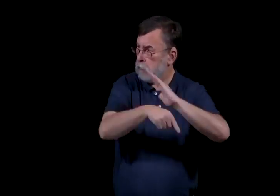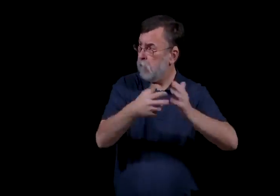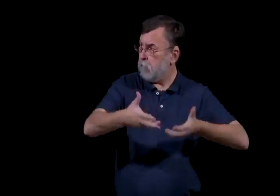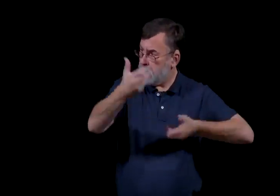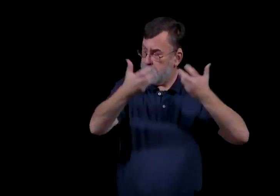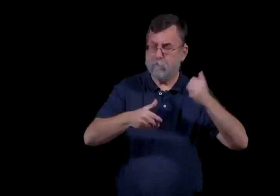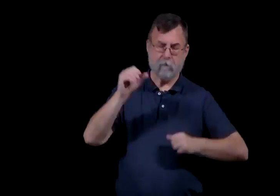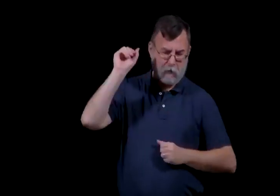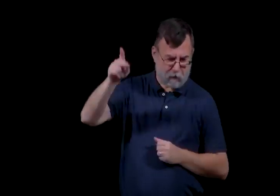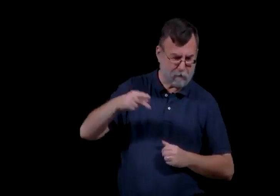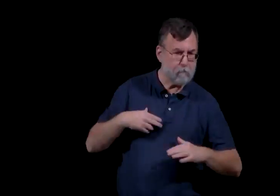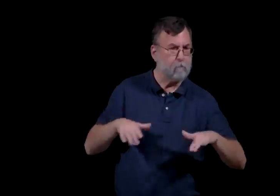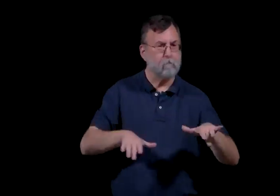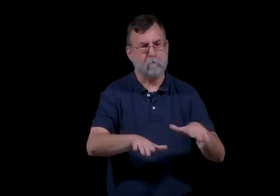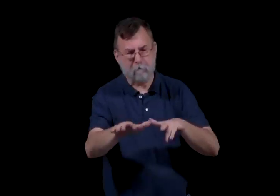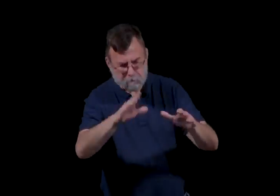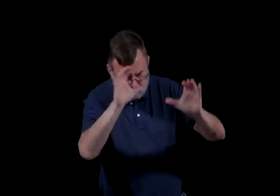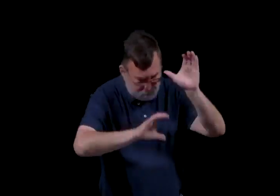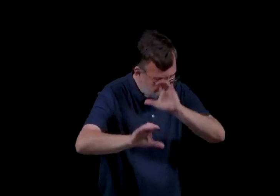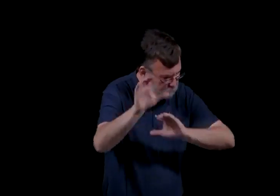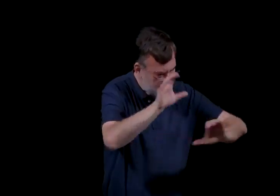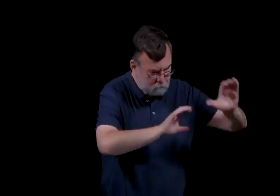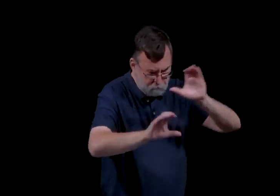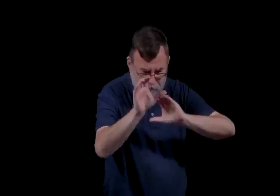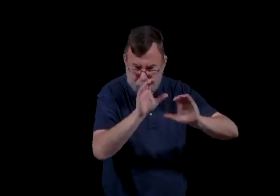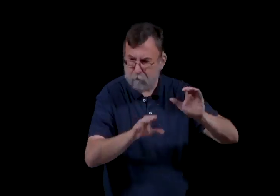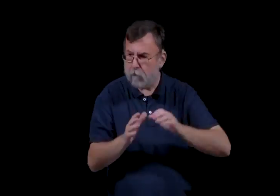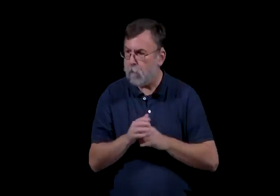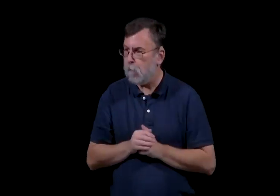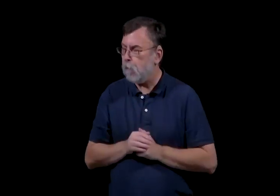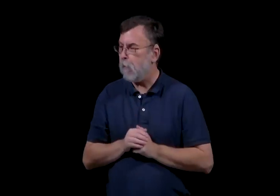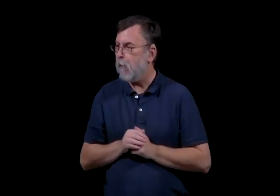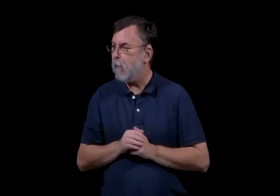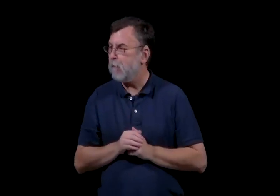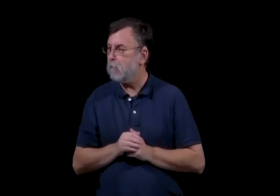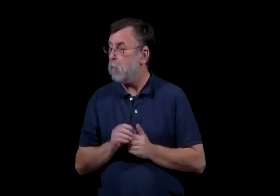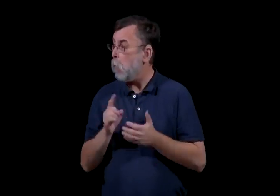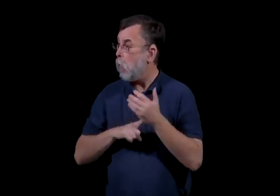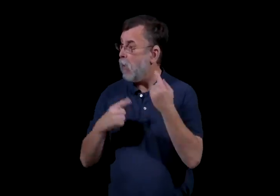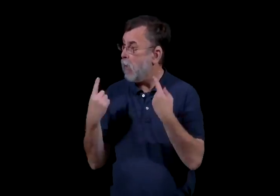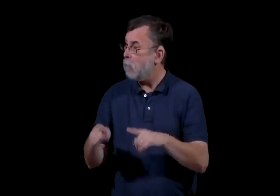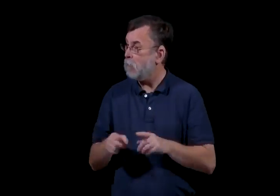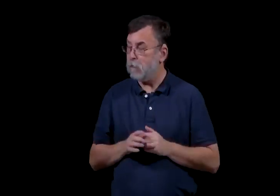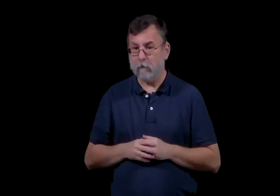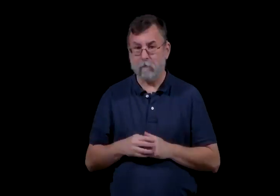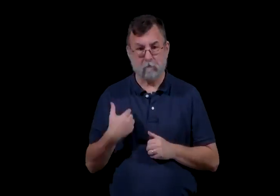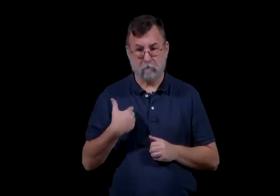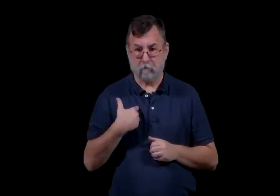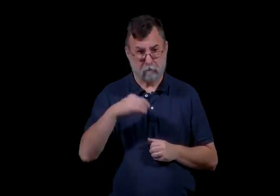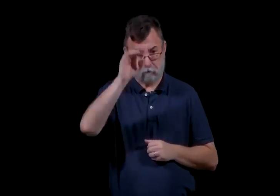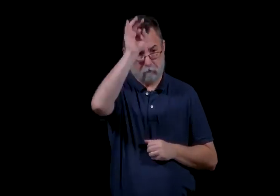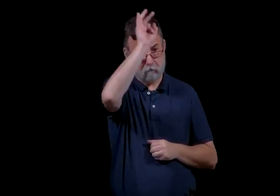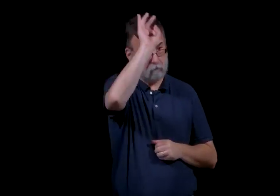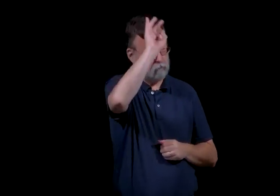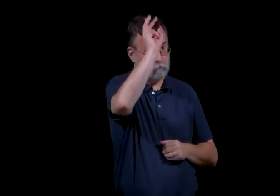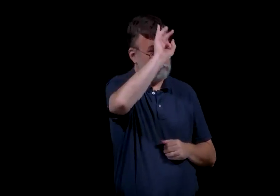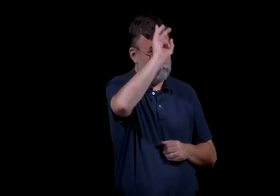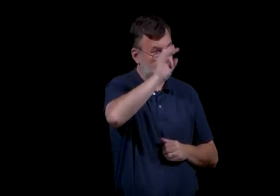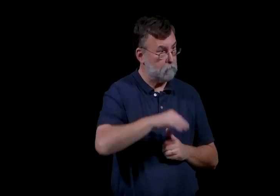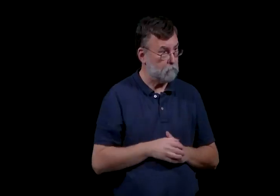there. So we went out there and we were looking for the fishing pole and stuff. So I had no